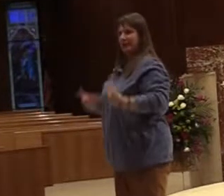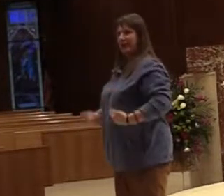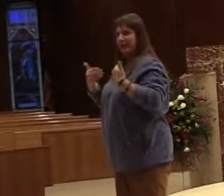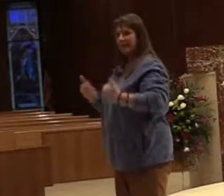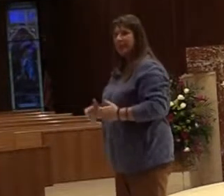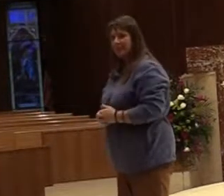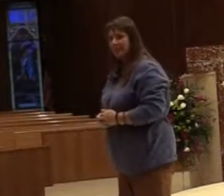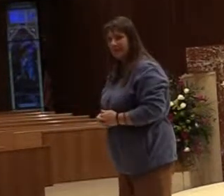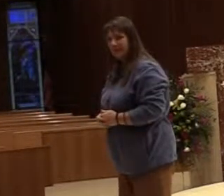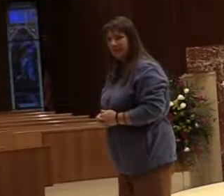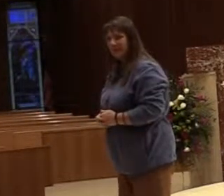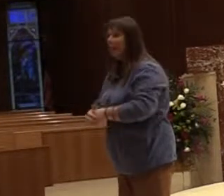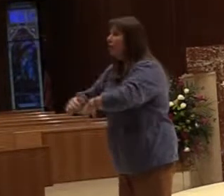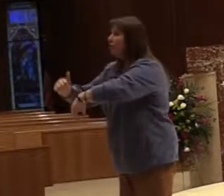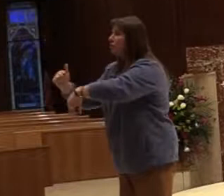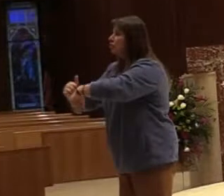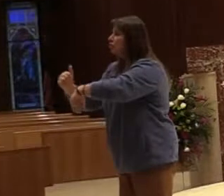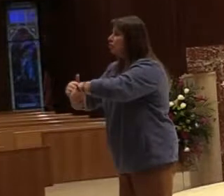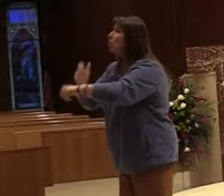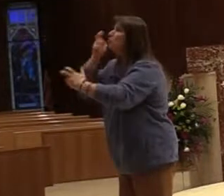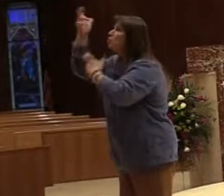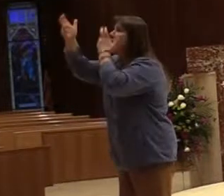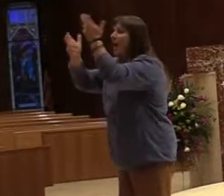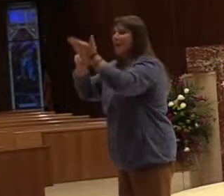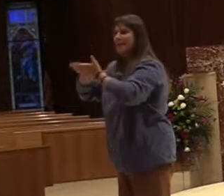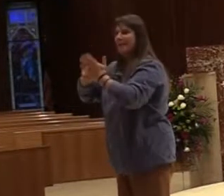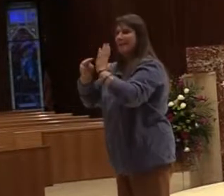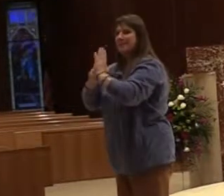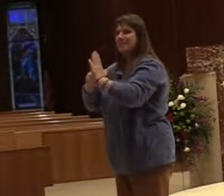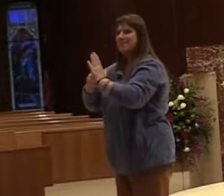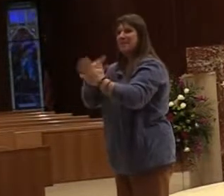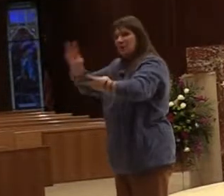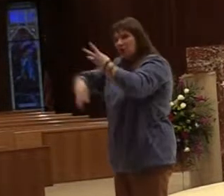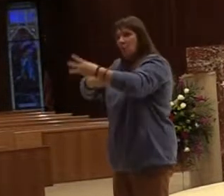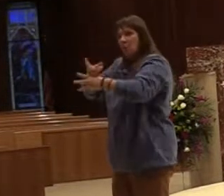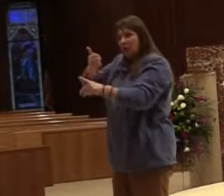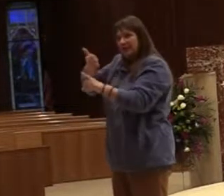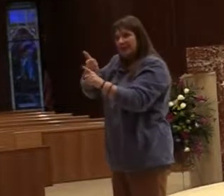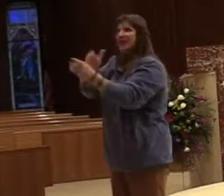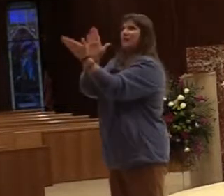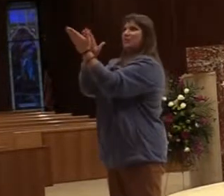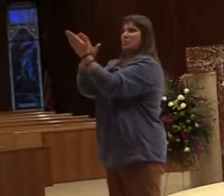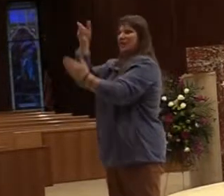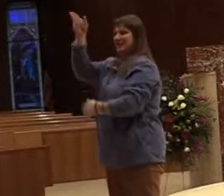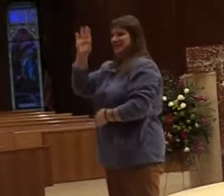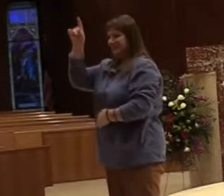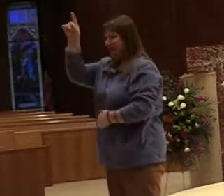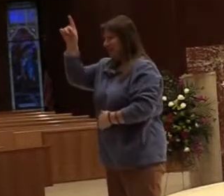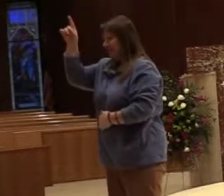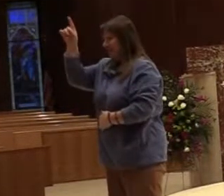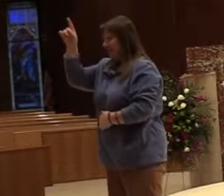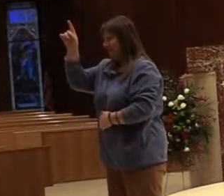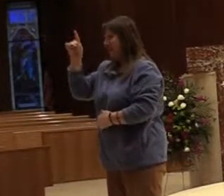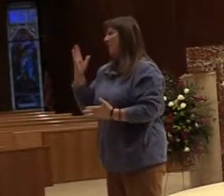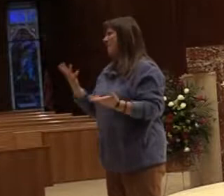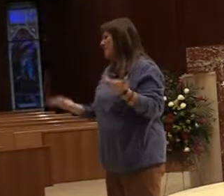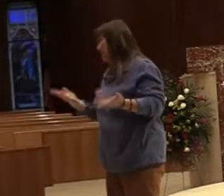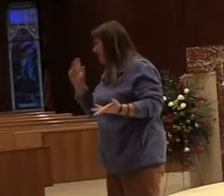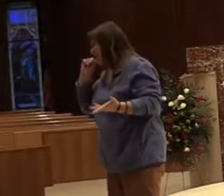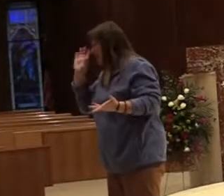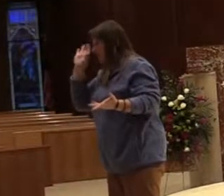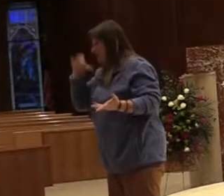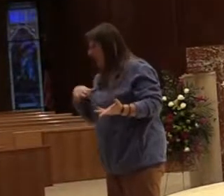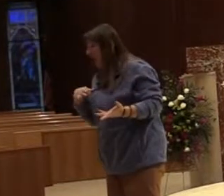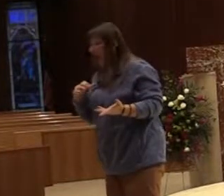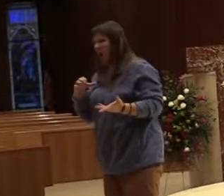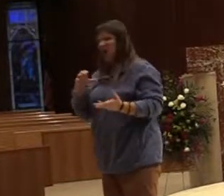These stones crying out is an image of creation itself praising God. Now, it kind of sounds odd that